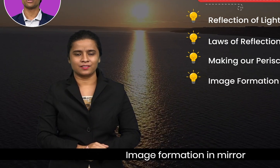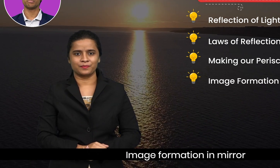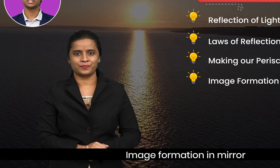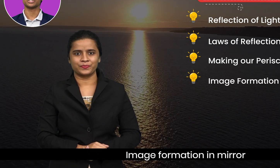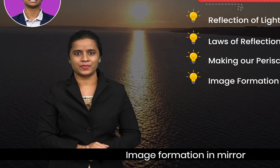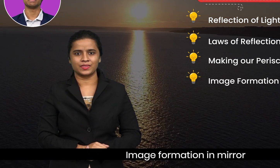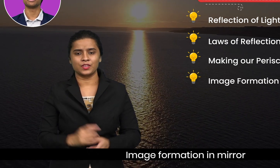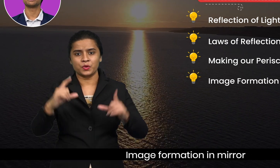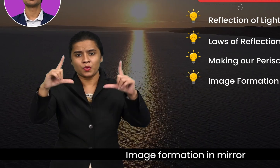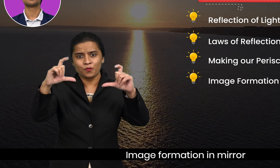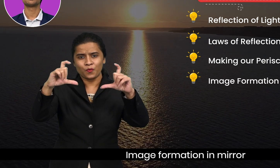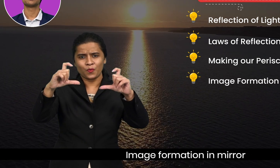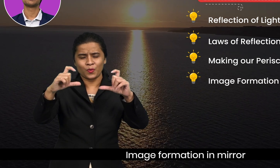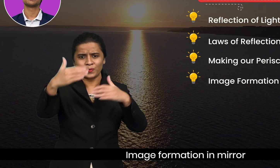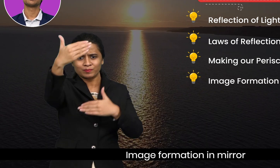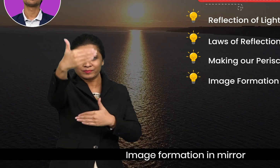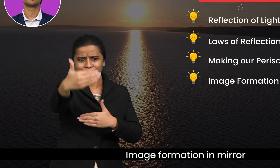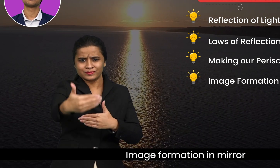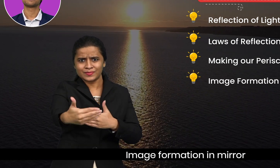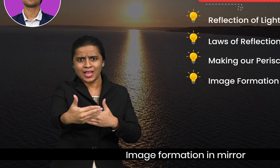image formation in mirror,